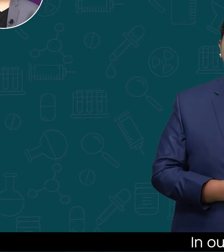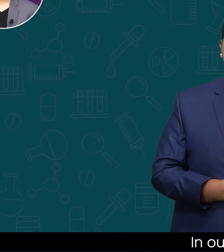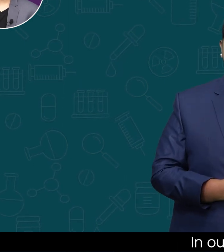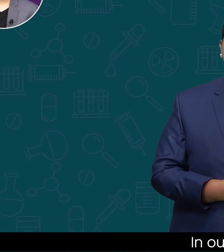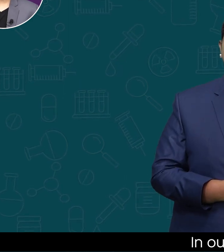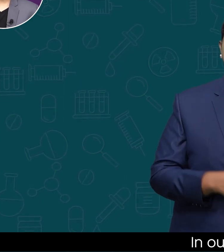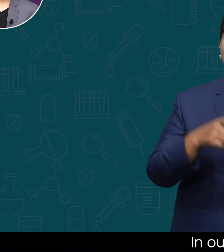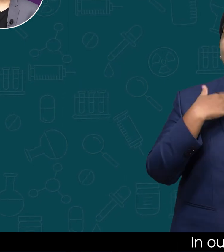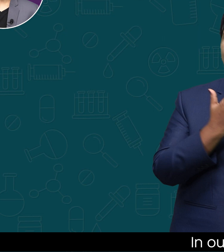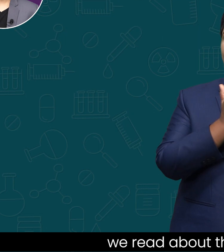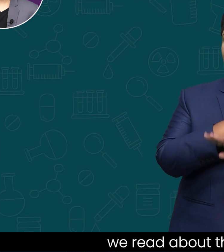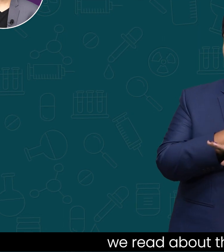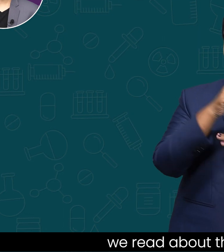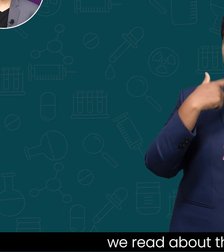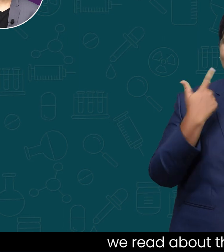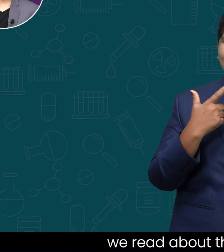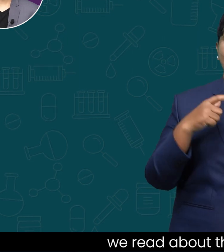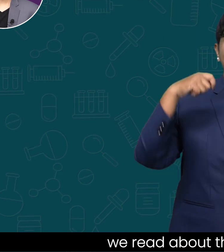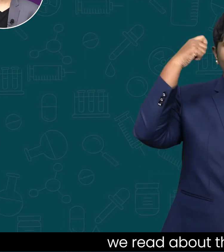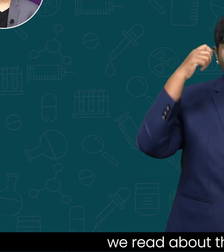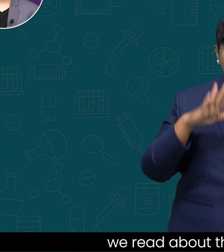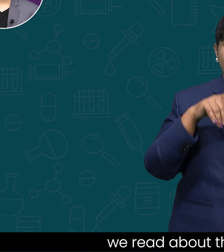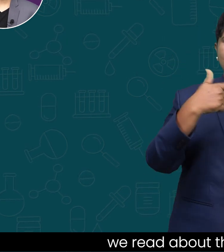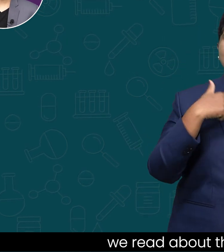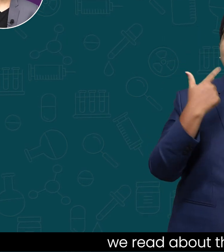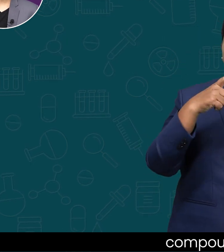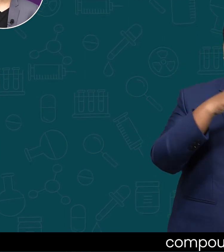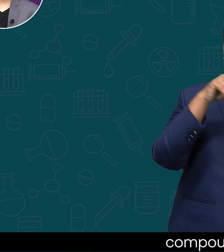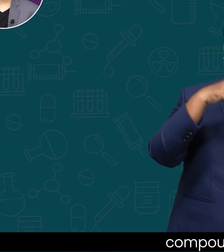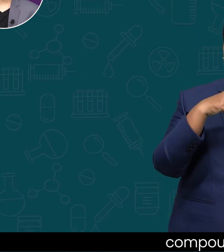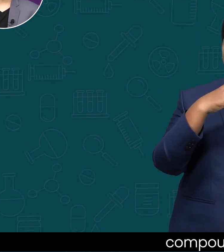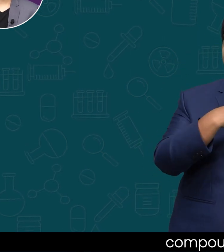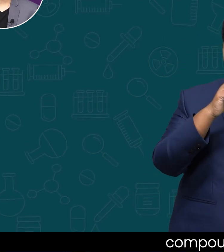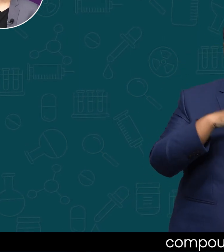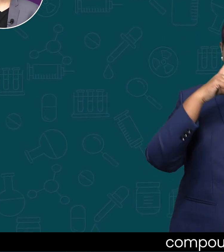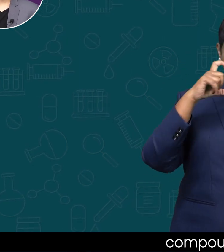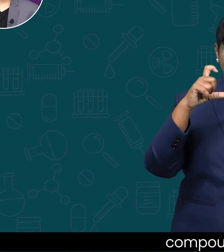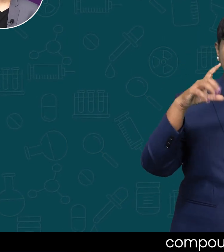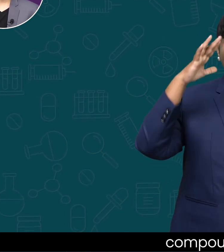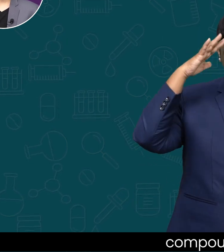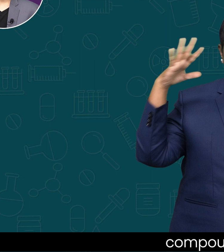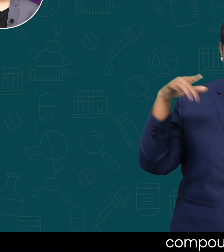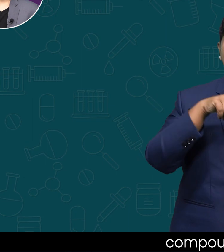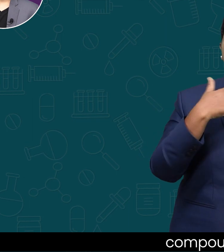In our last part, we read about the electronic theory of compound formation.